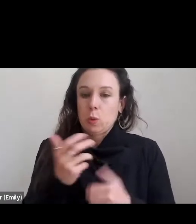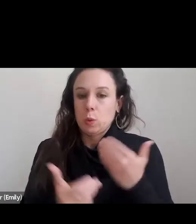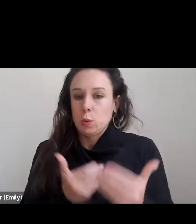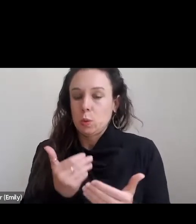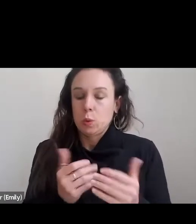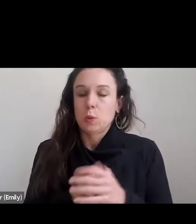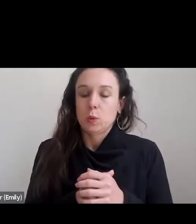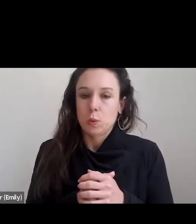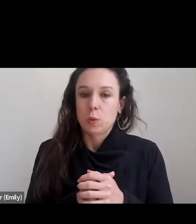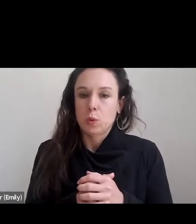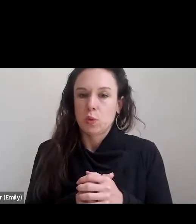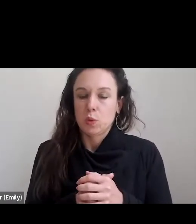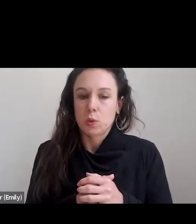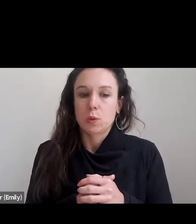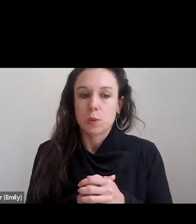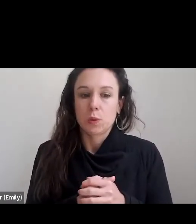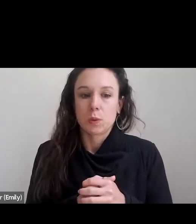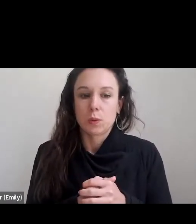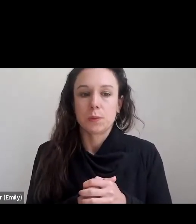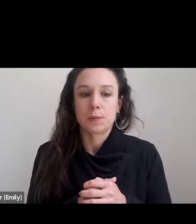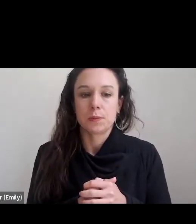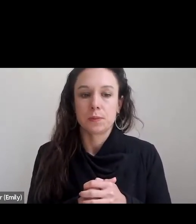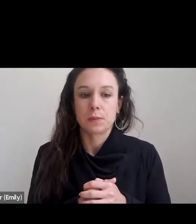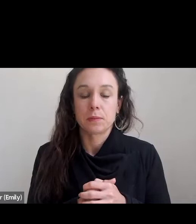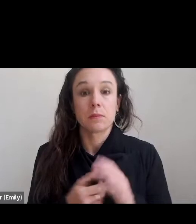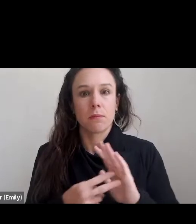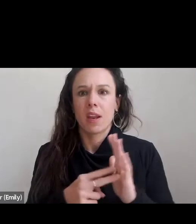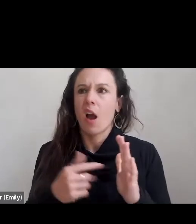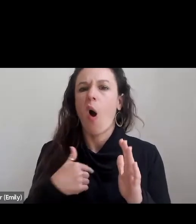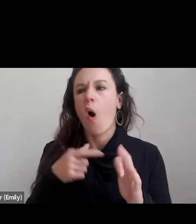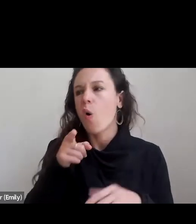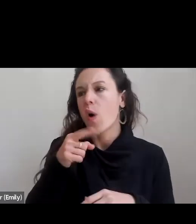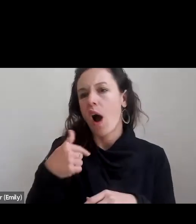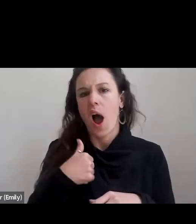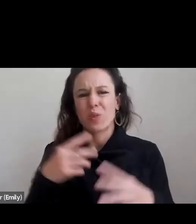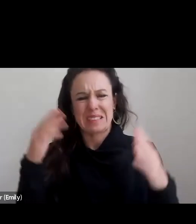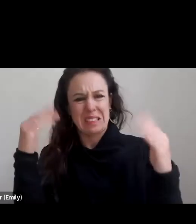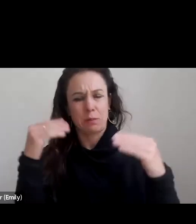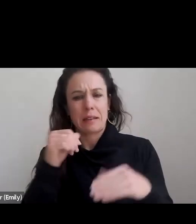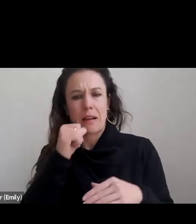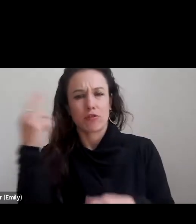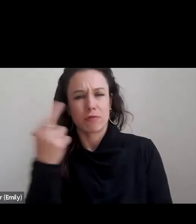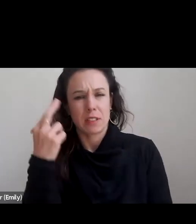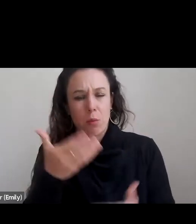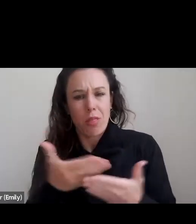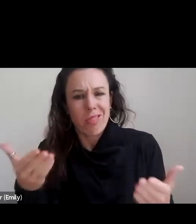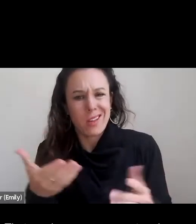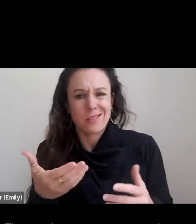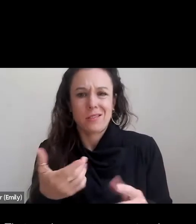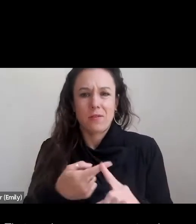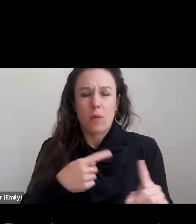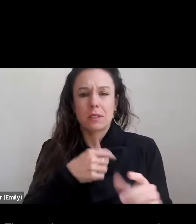that I was expecting unreasonable things from self-advocates,